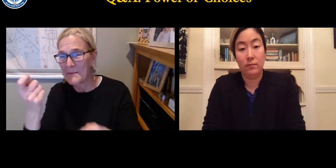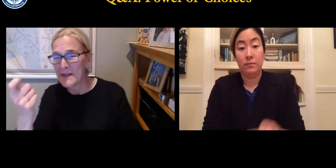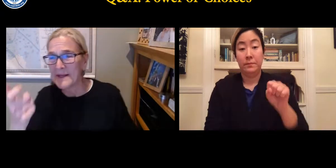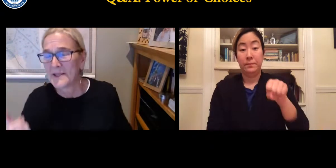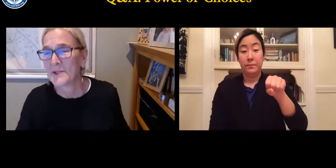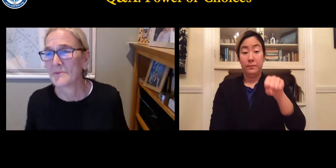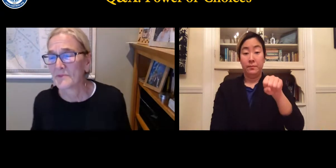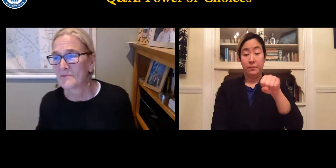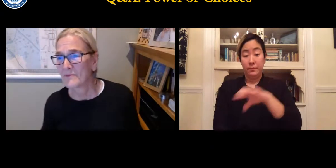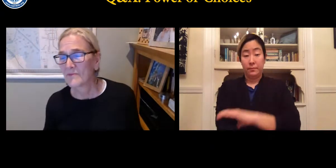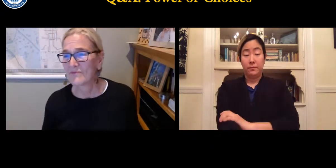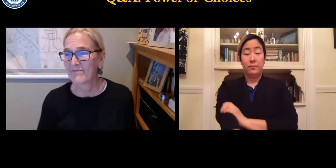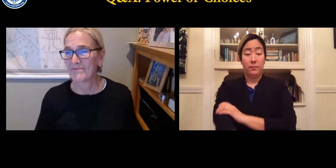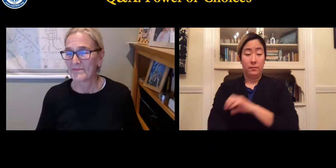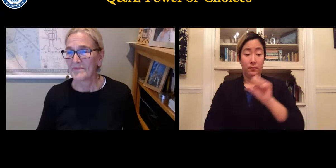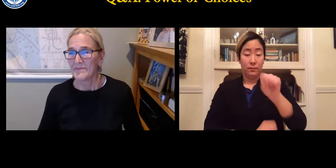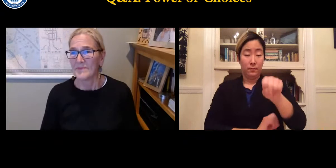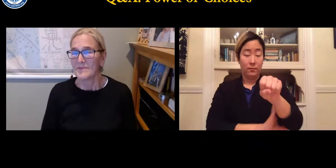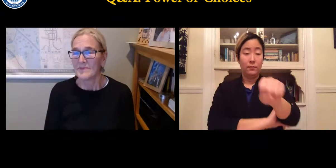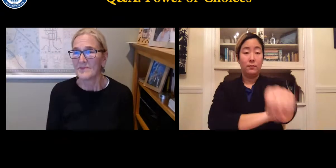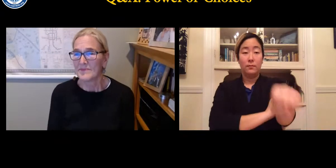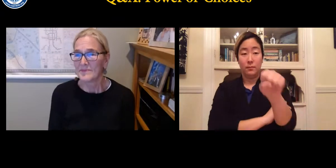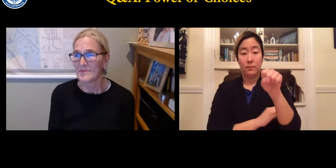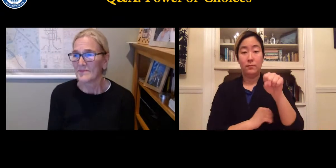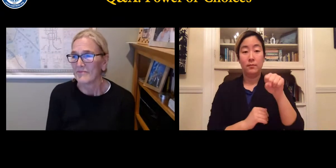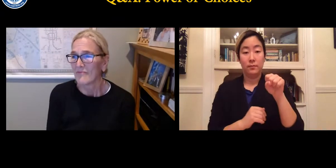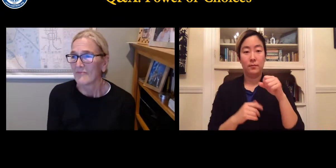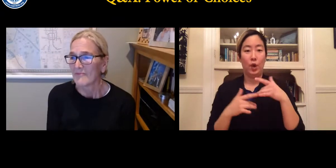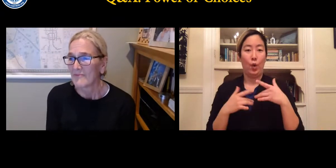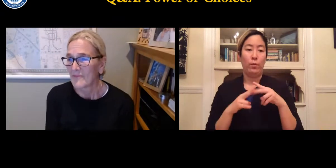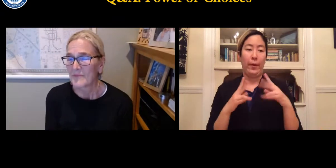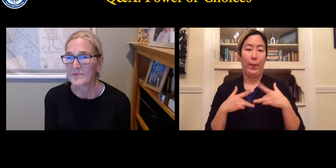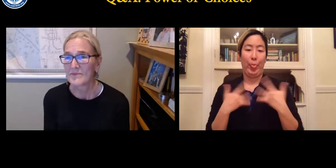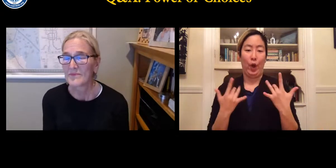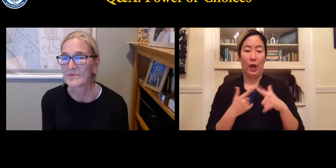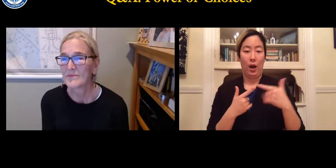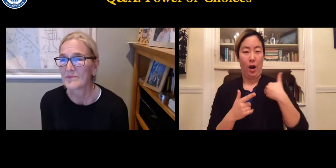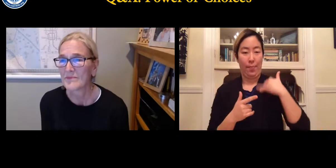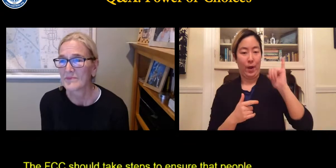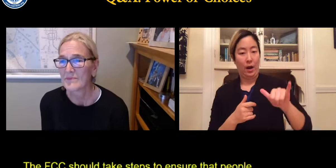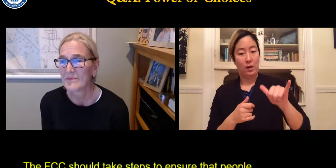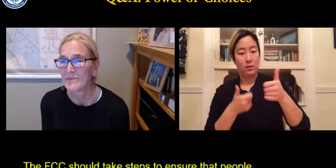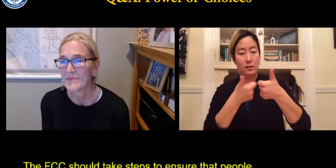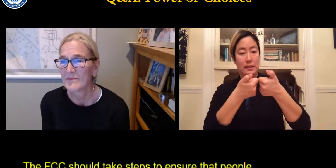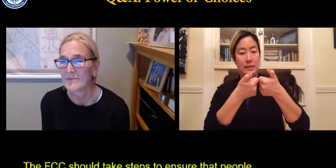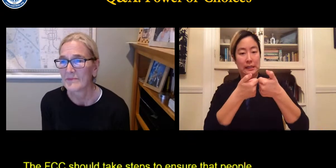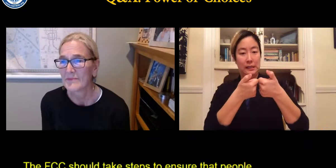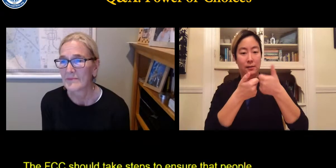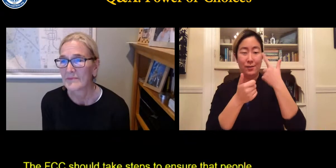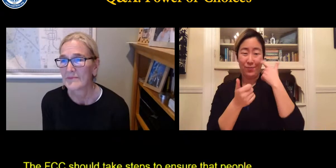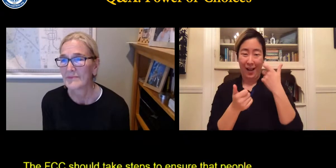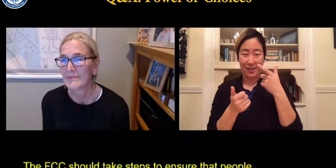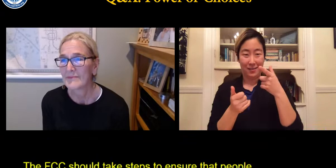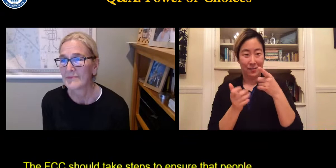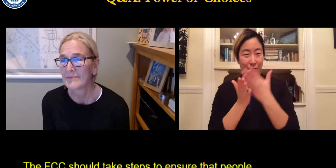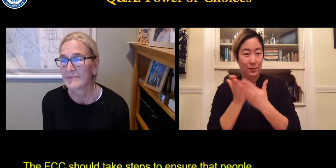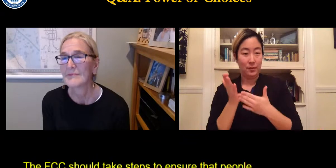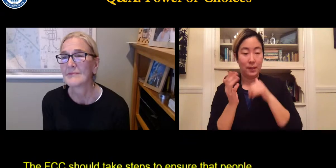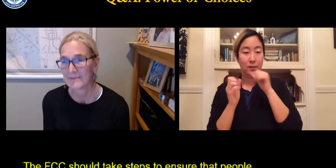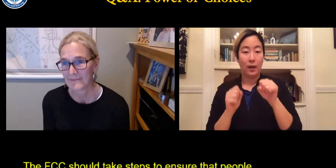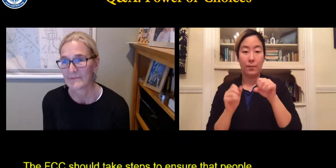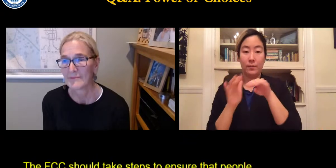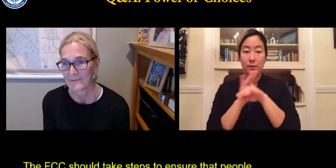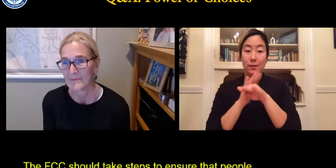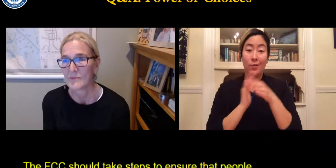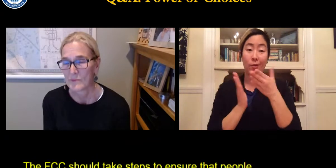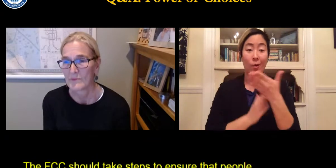may need these critical services. Can you speak to that, Noel? Noel speaking. Yes, I'm